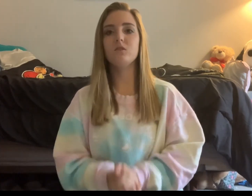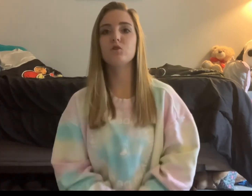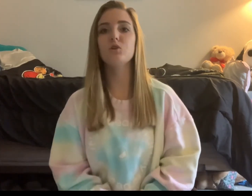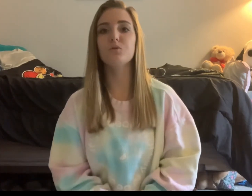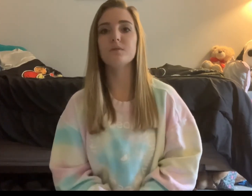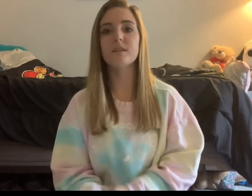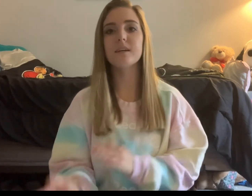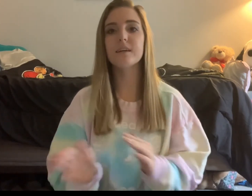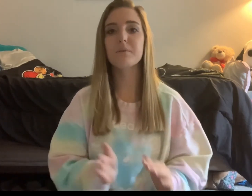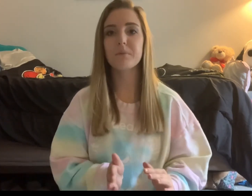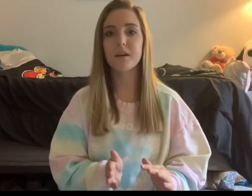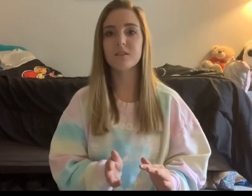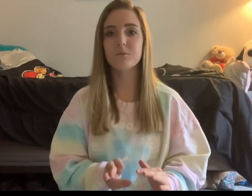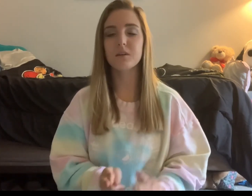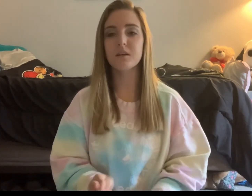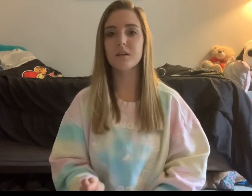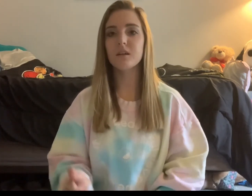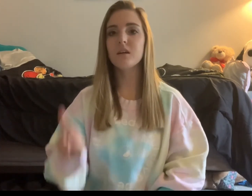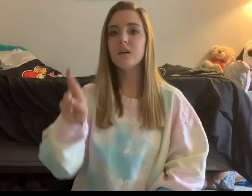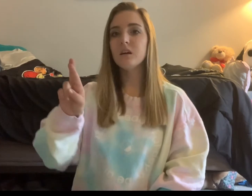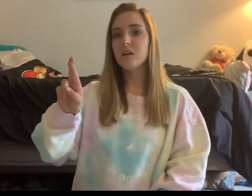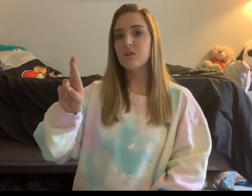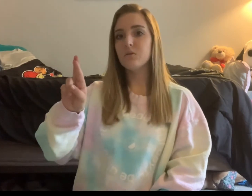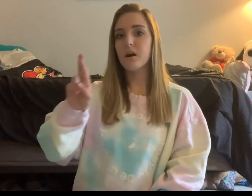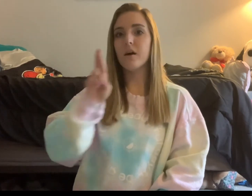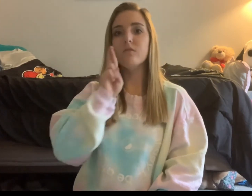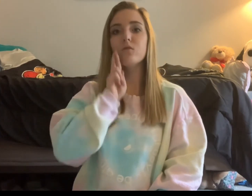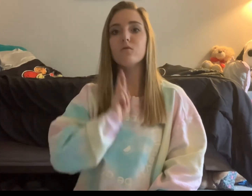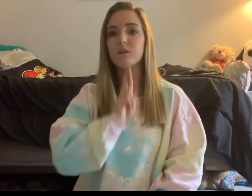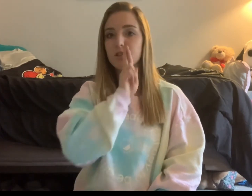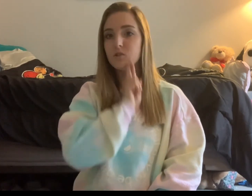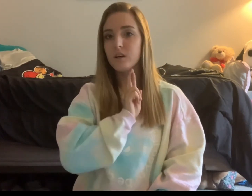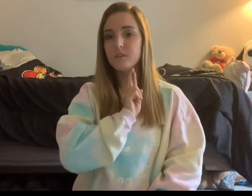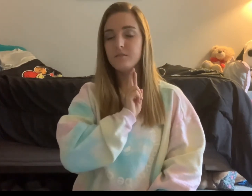So, taking it back to the beginning, you have restaurant,